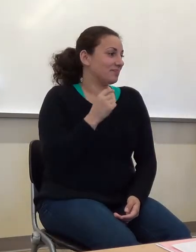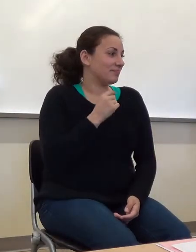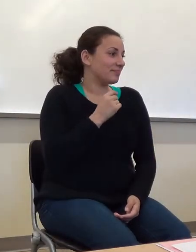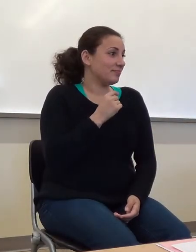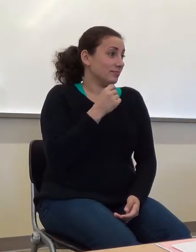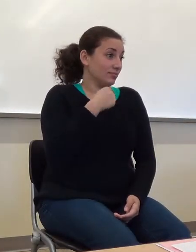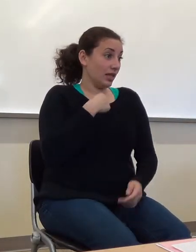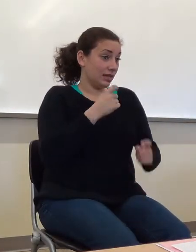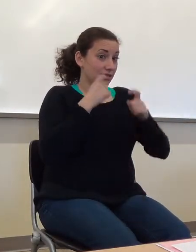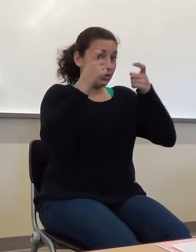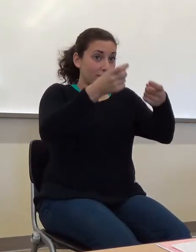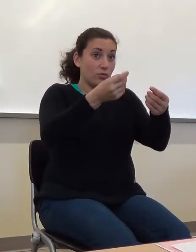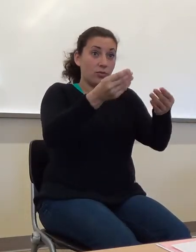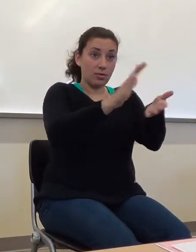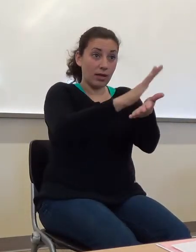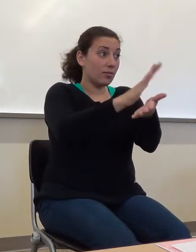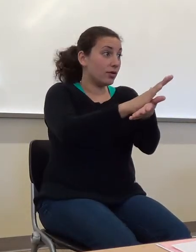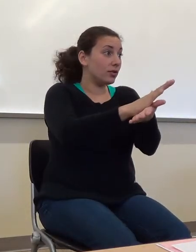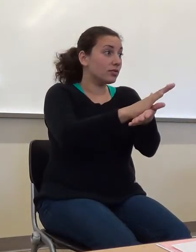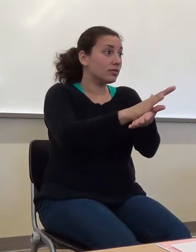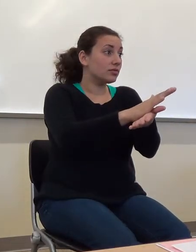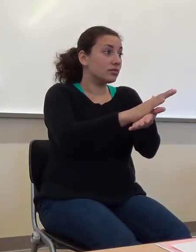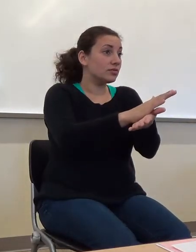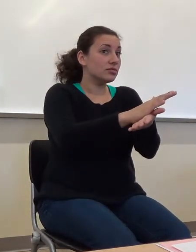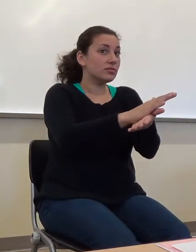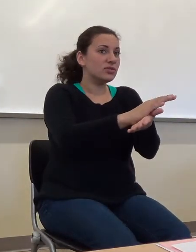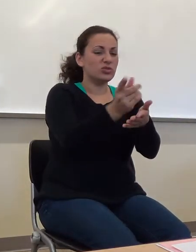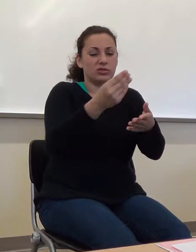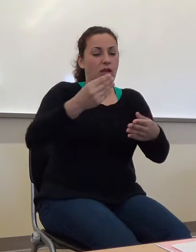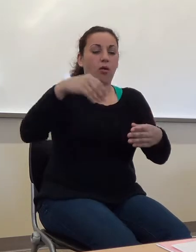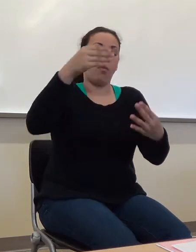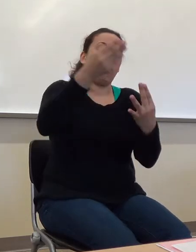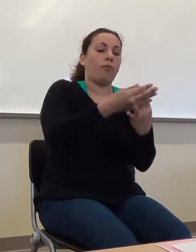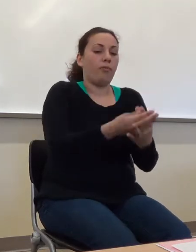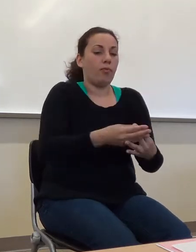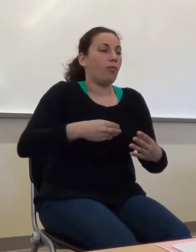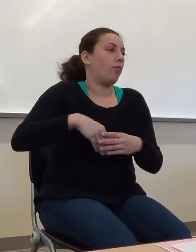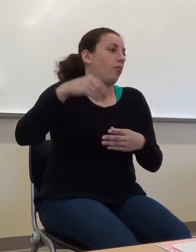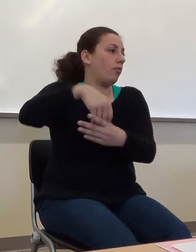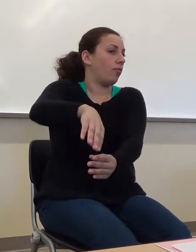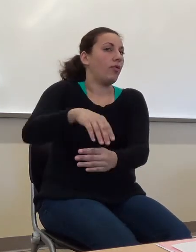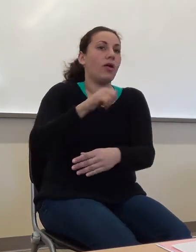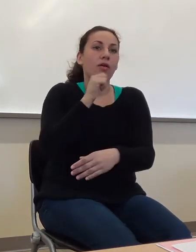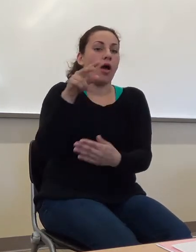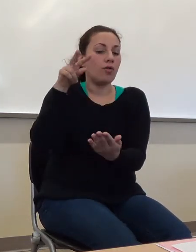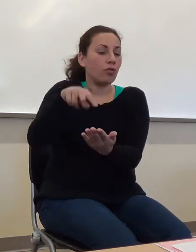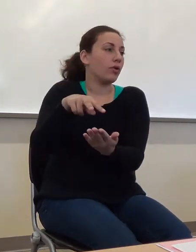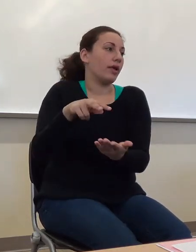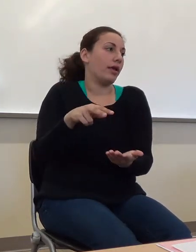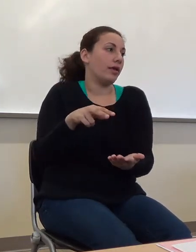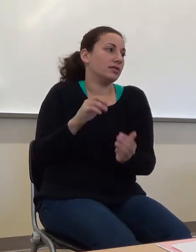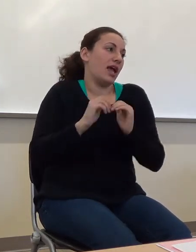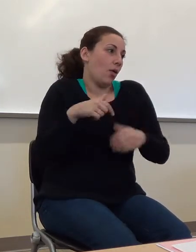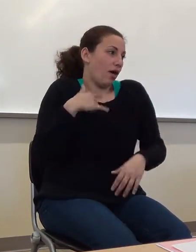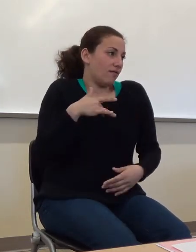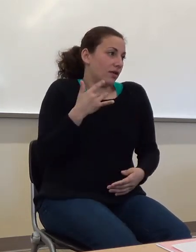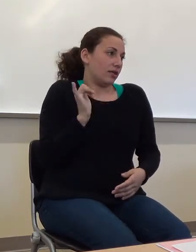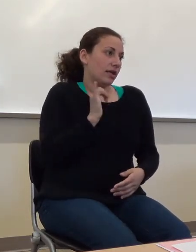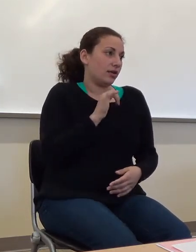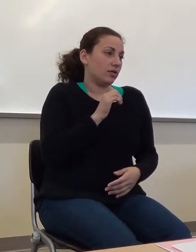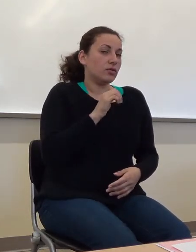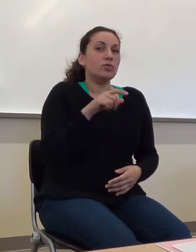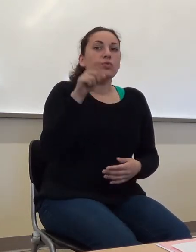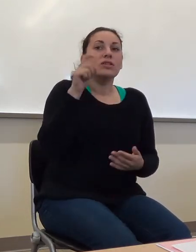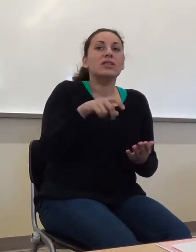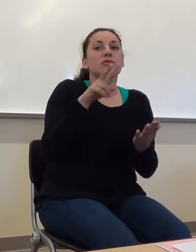when I give something back to you, you're just sticking it in your binder and not looking at it. So you need to be